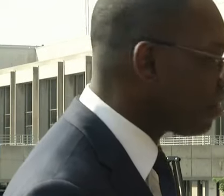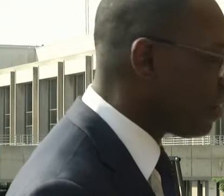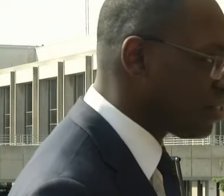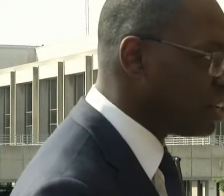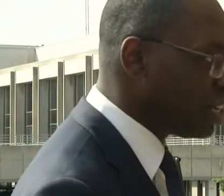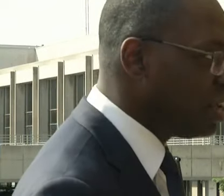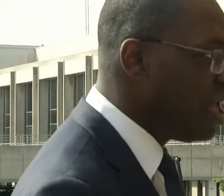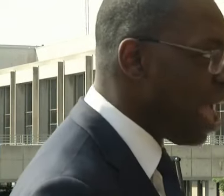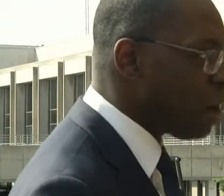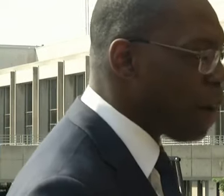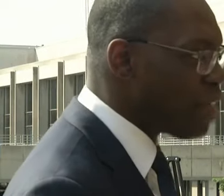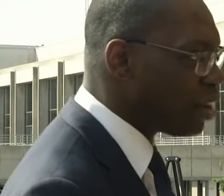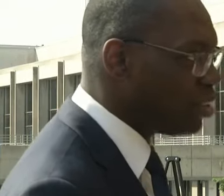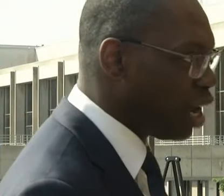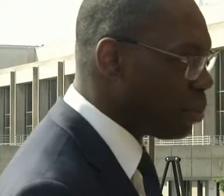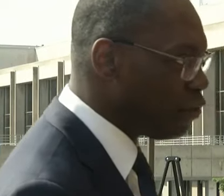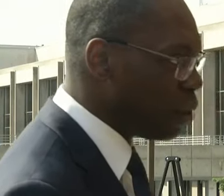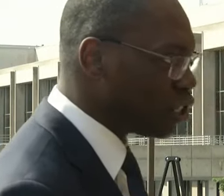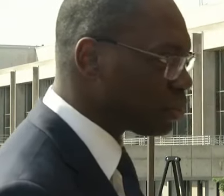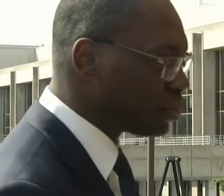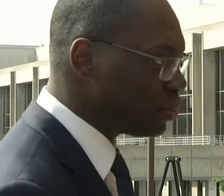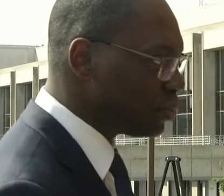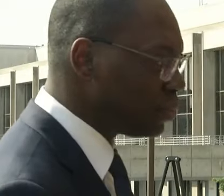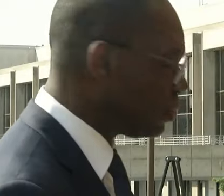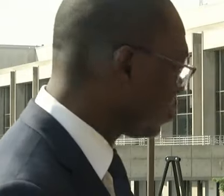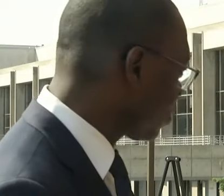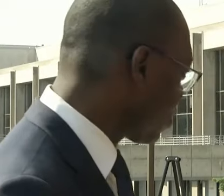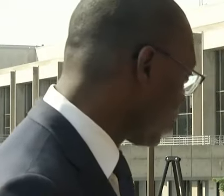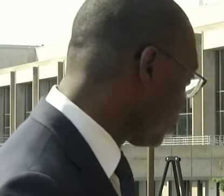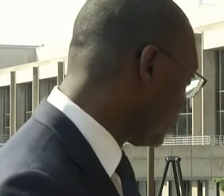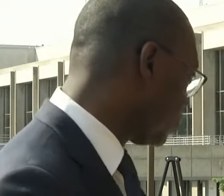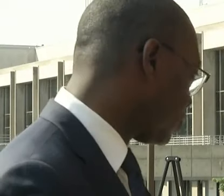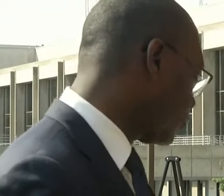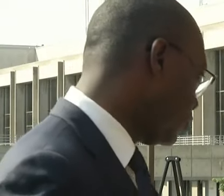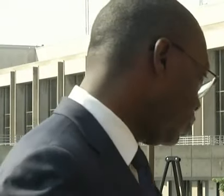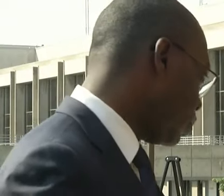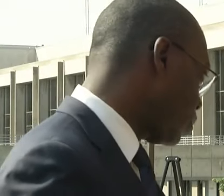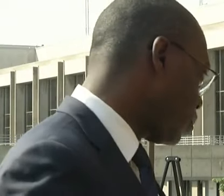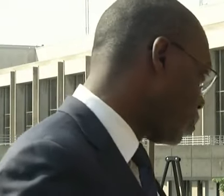so hard on this legislation, and I'm proud to see it come to fruition.